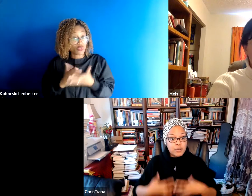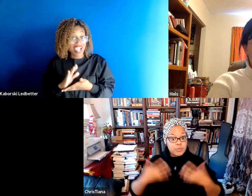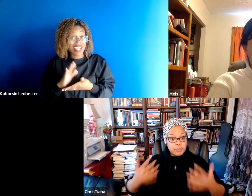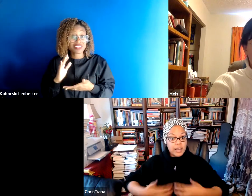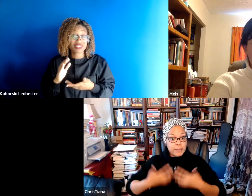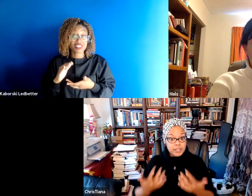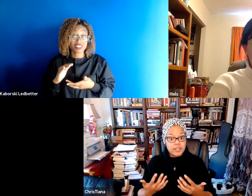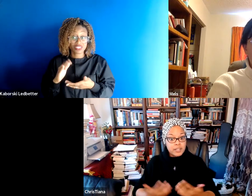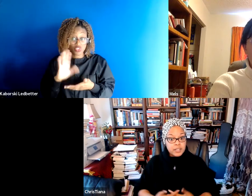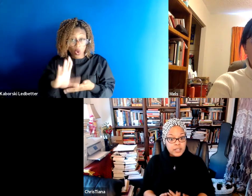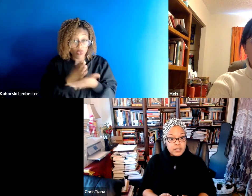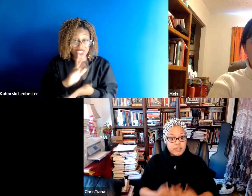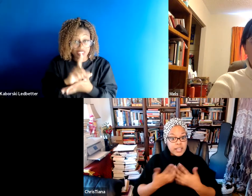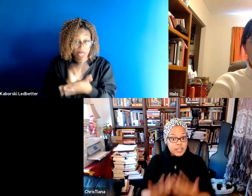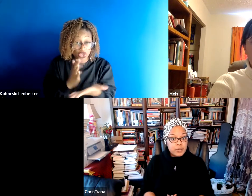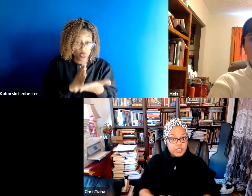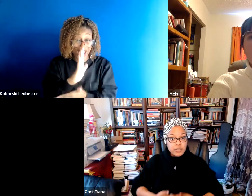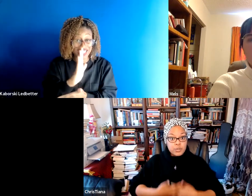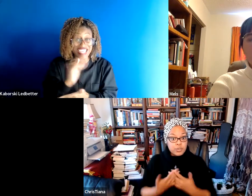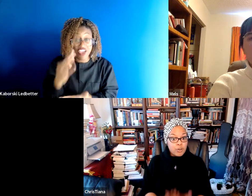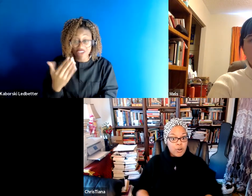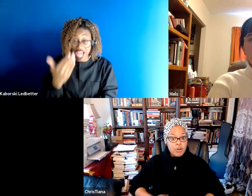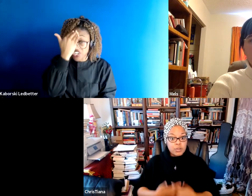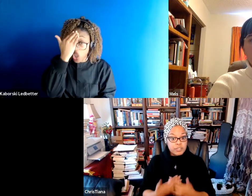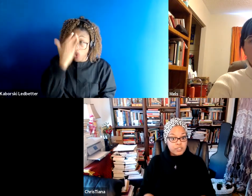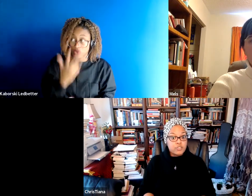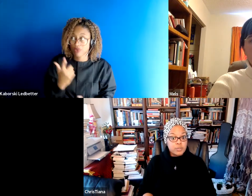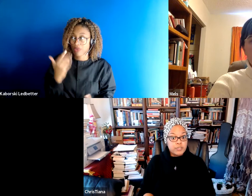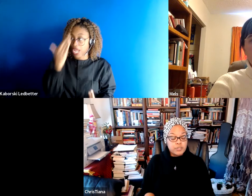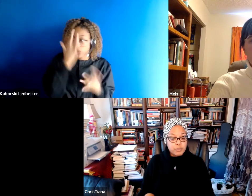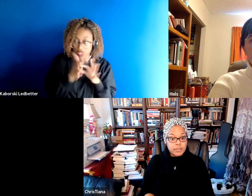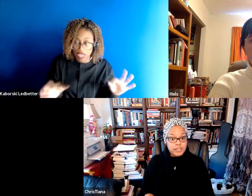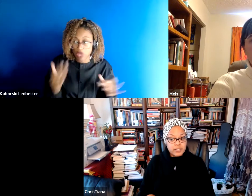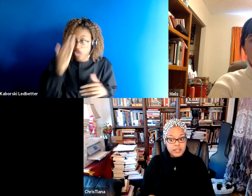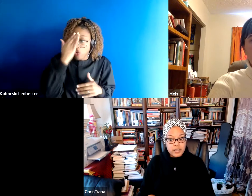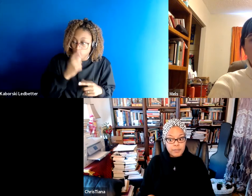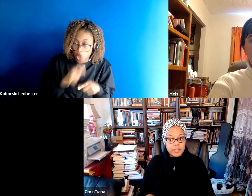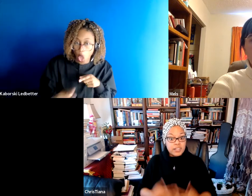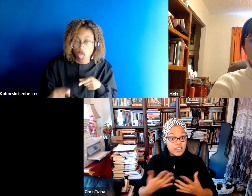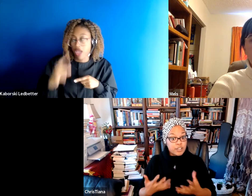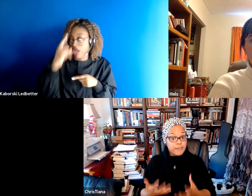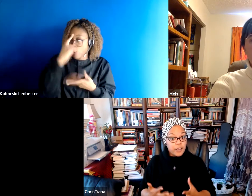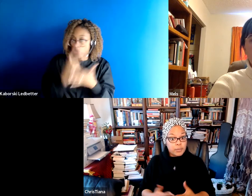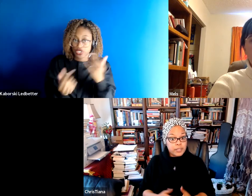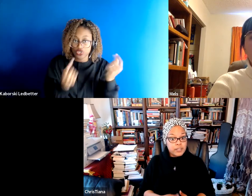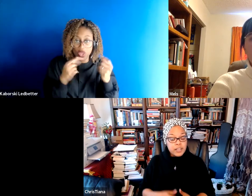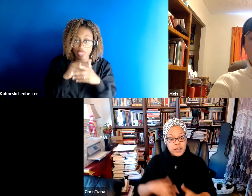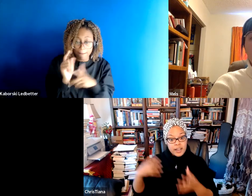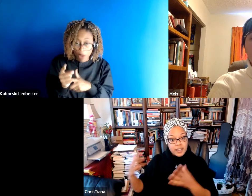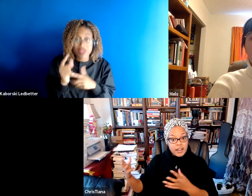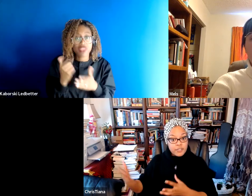had known perhaps like the language or who to call or what to do in those moments, that could have helped.